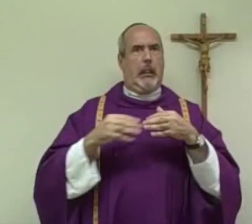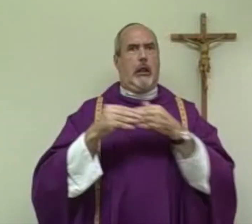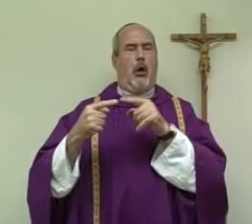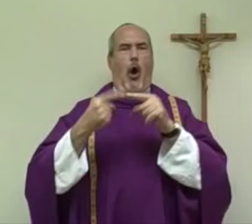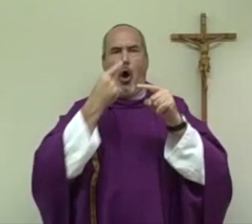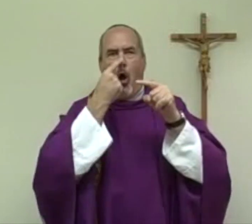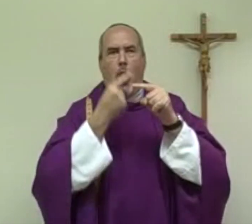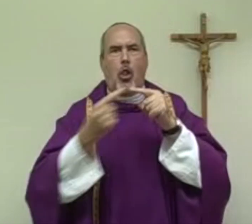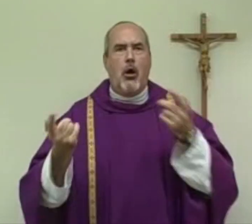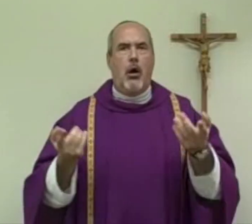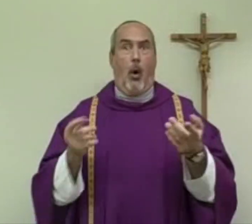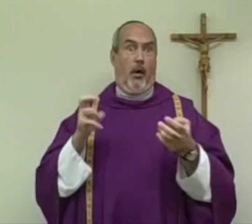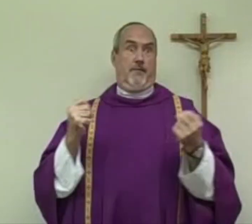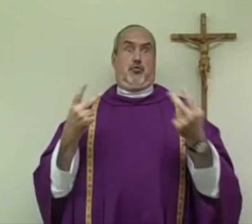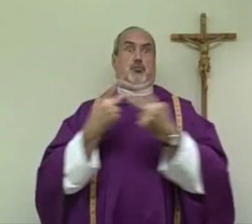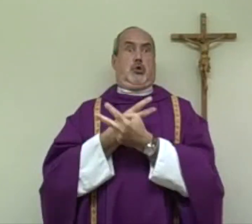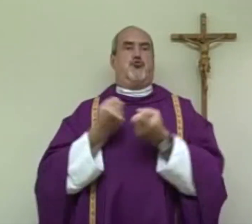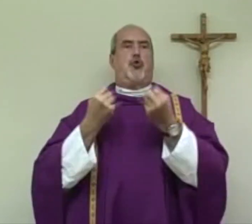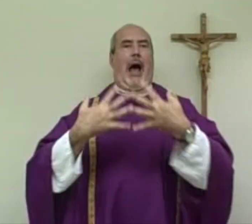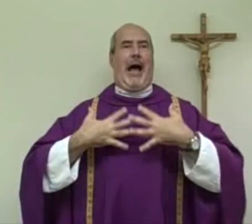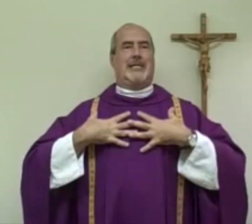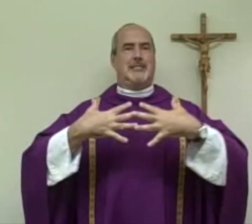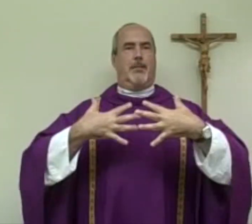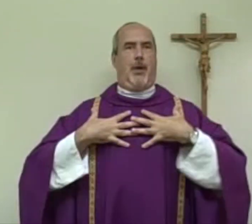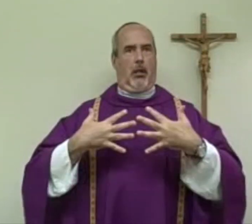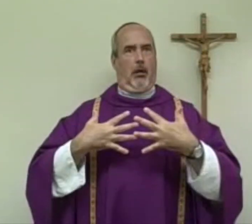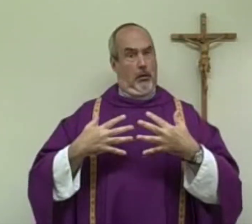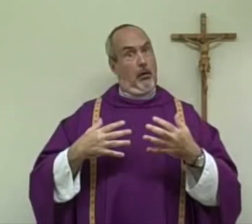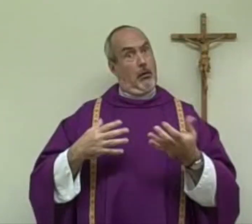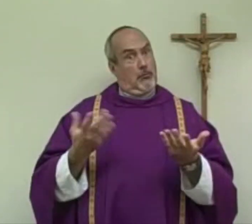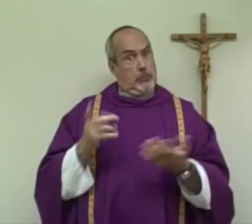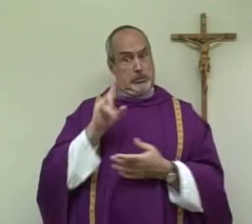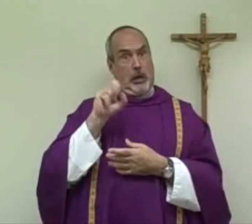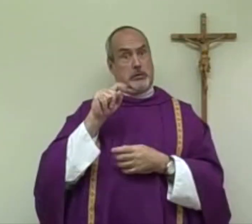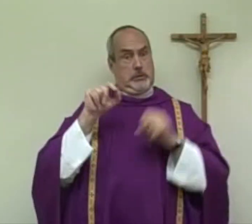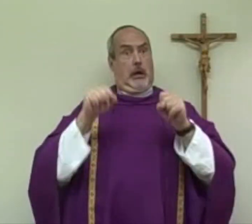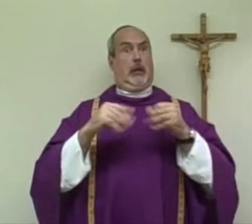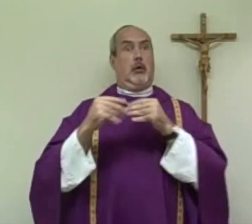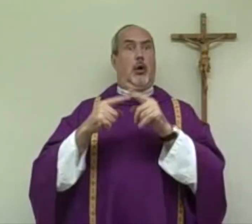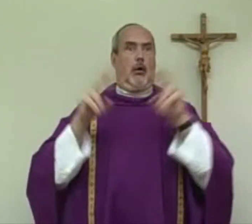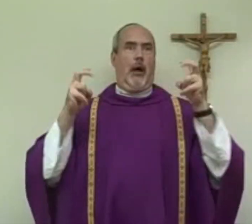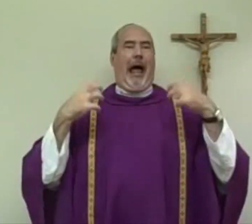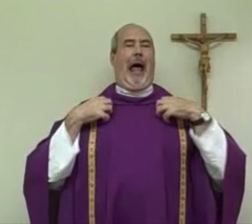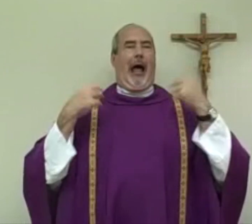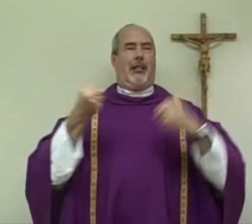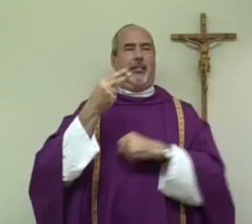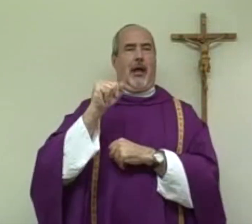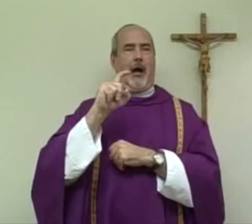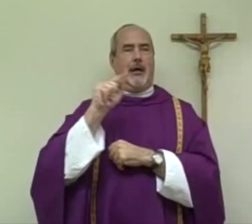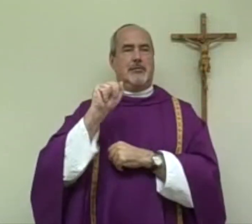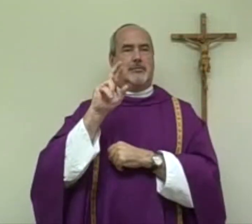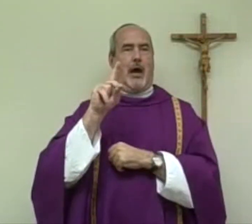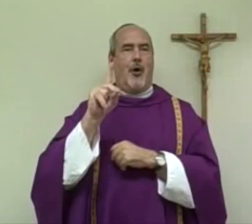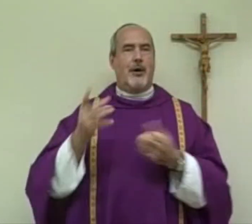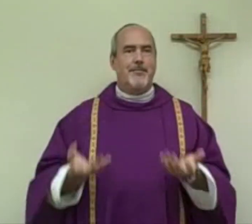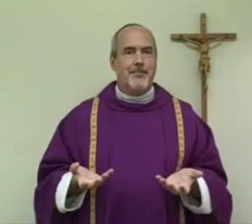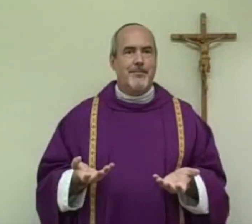thicker if it's not cleaned. And it can lead to allergies or maybe asthmatic problems. And dust can lead to a whole